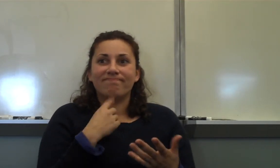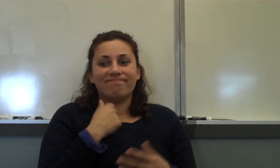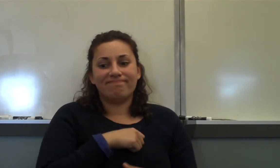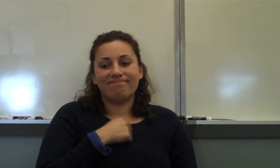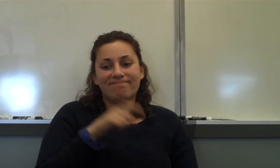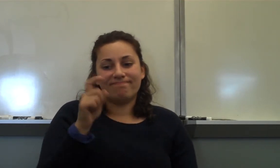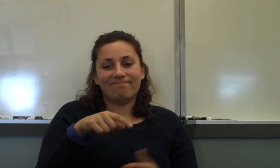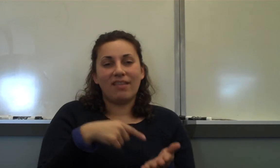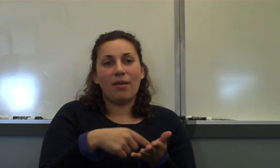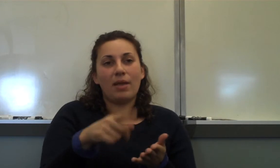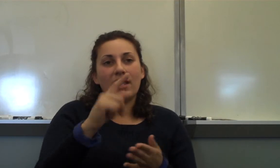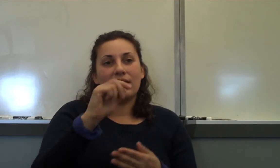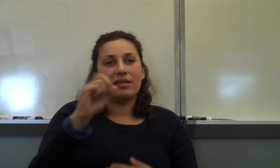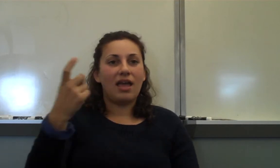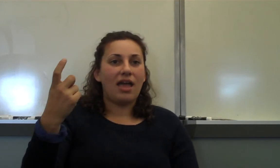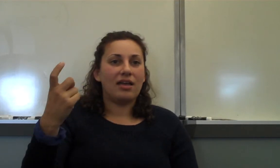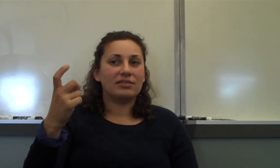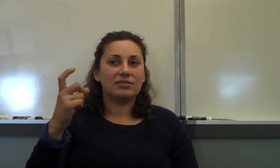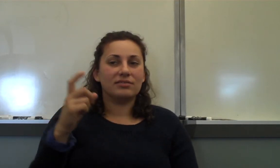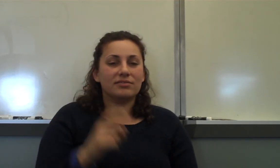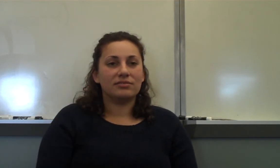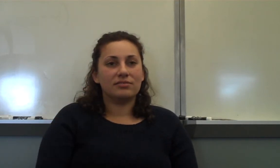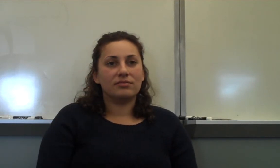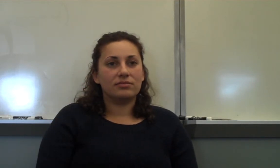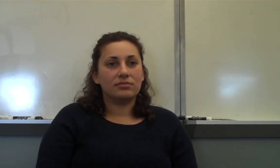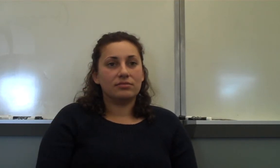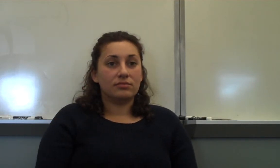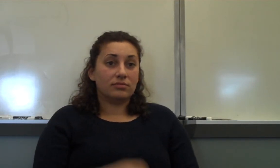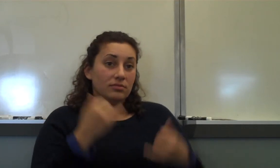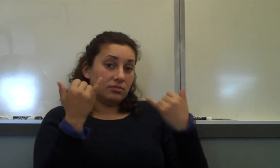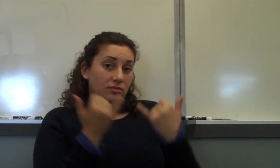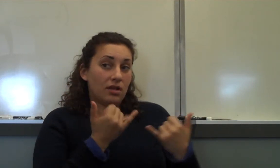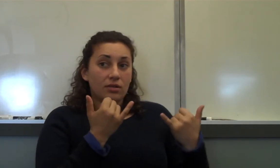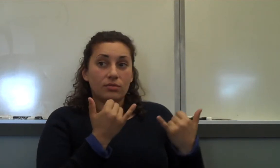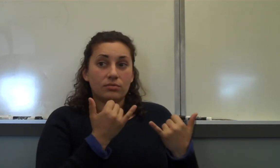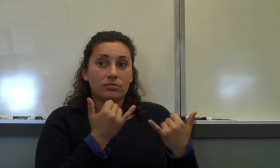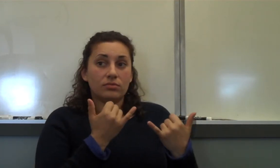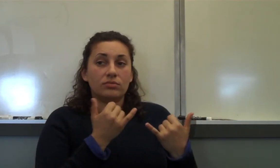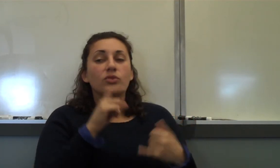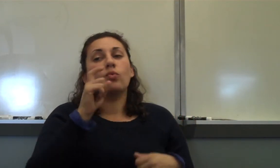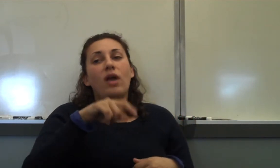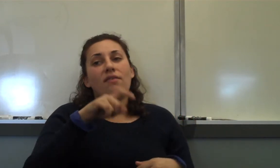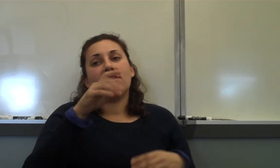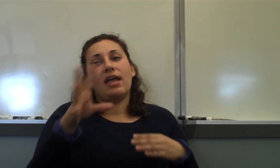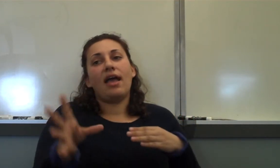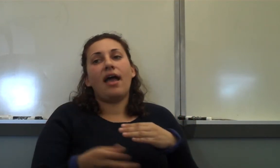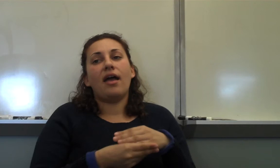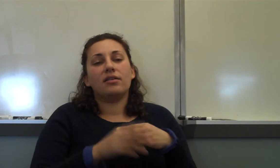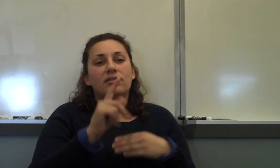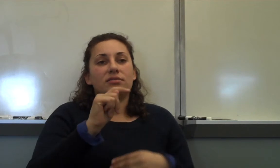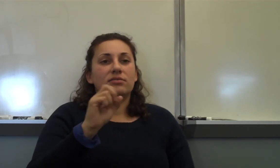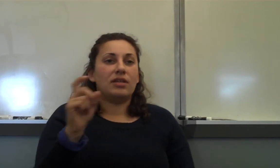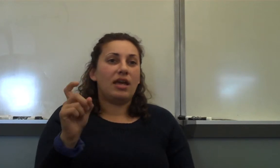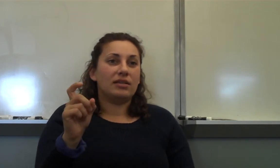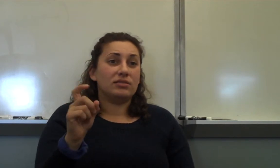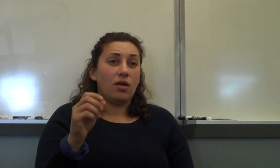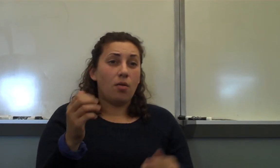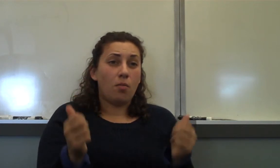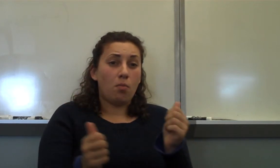pay tax. So now, with that, we have to add the tax. Now, usually most cash registers will automatically